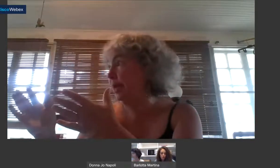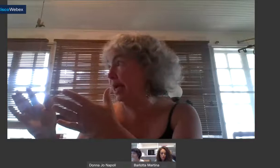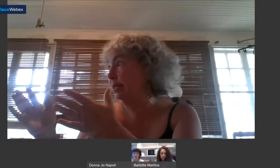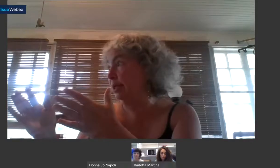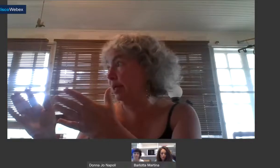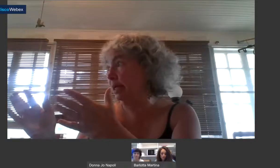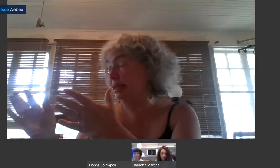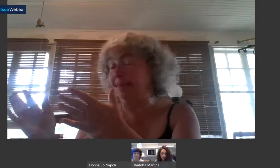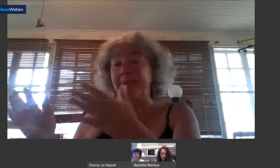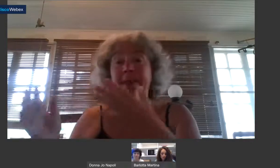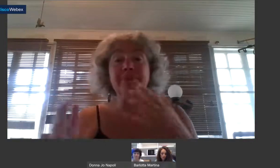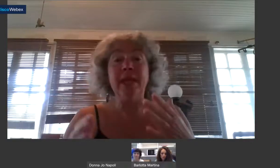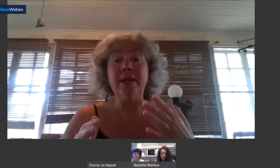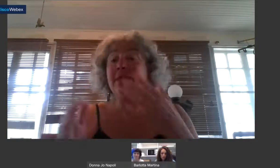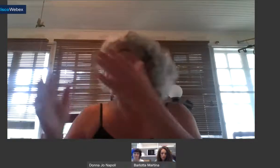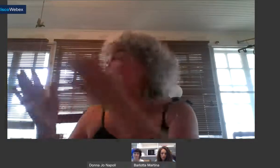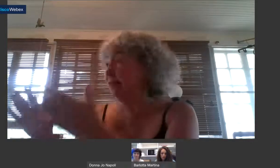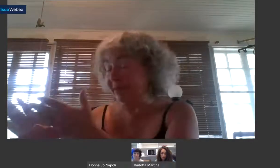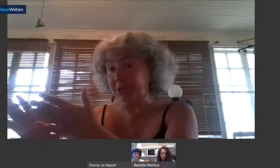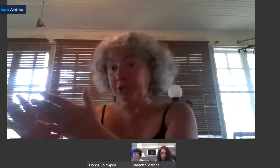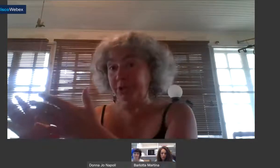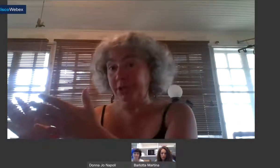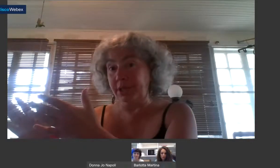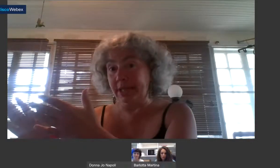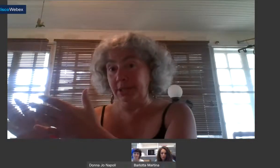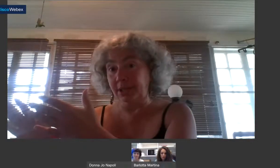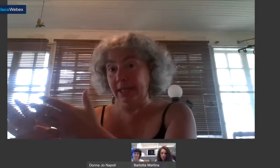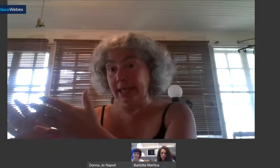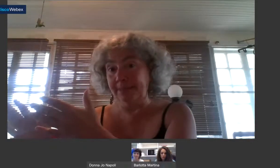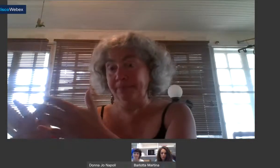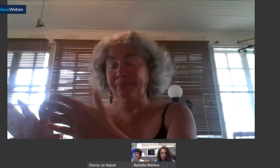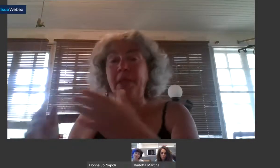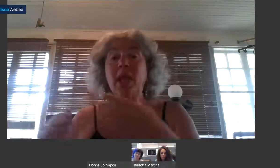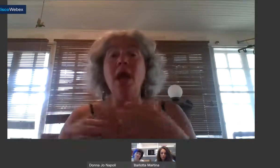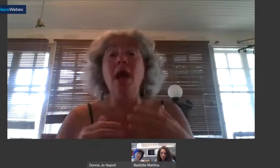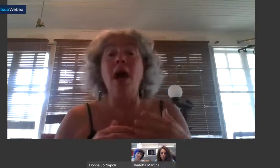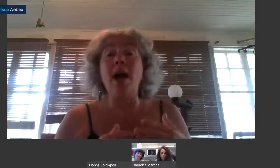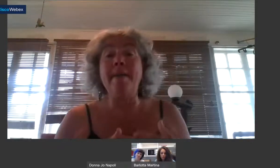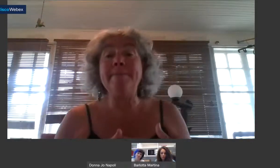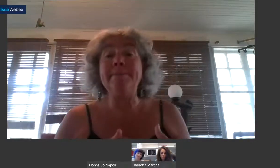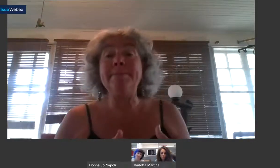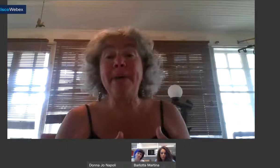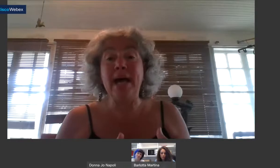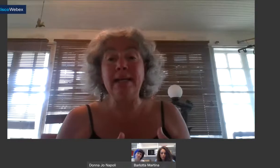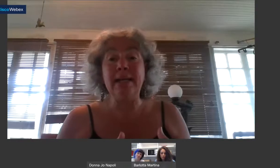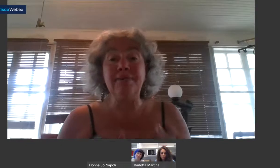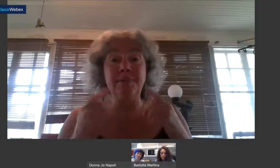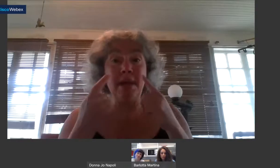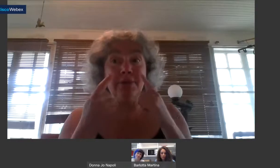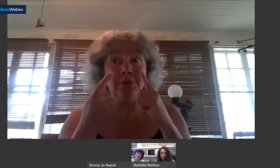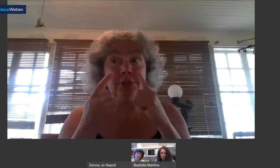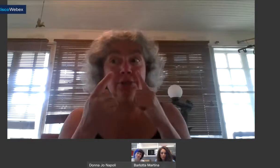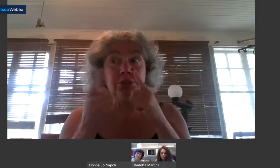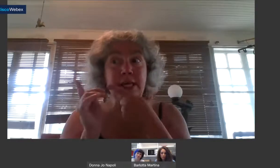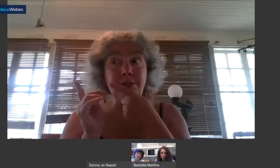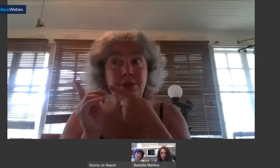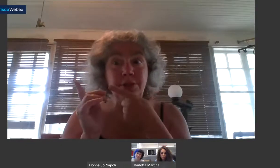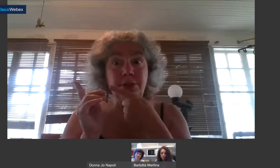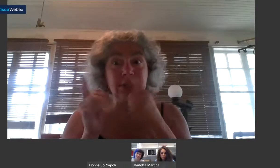head to look at something, the infant turns their head to look at it. But if the mother just